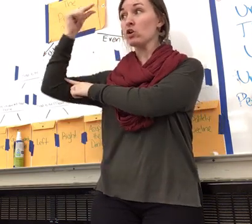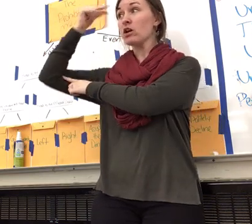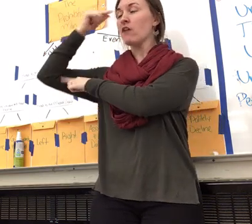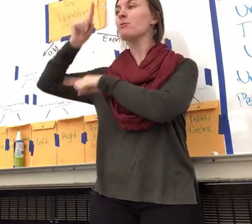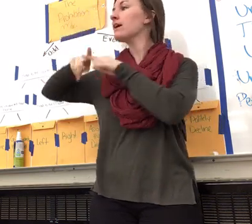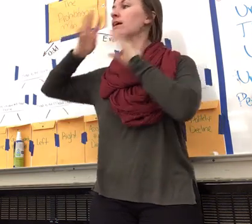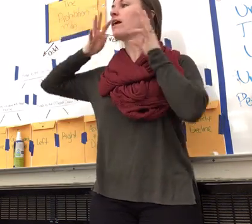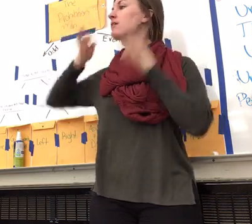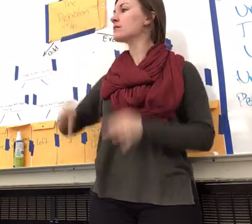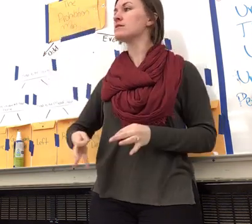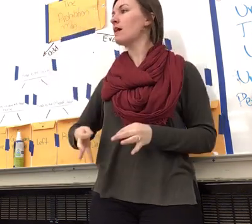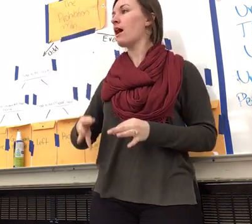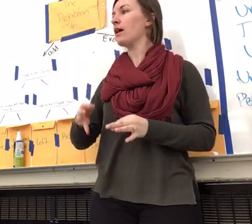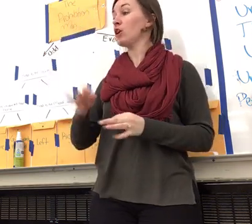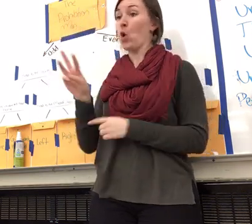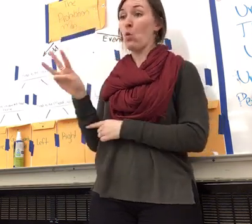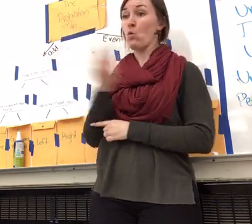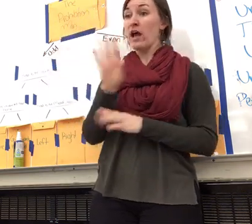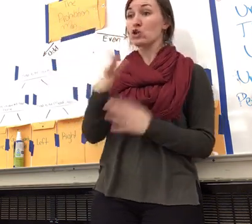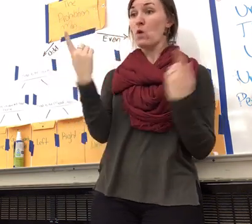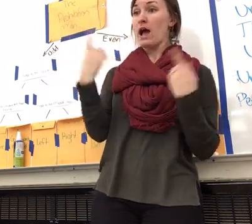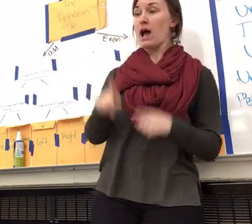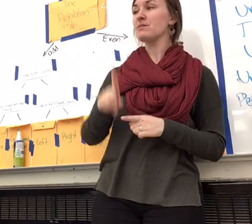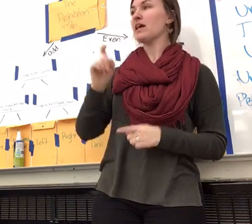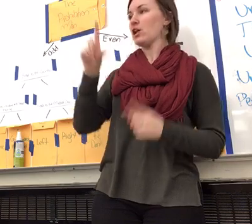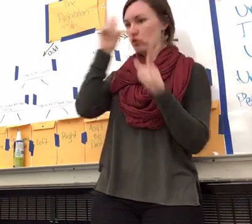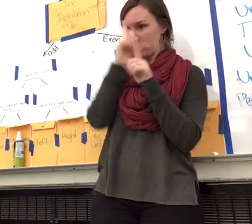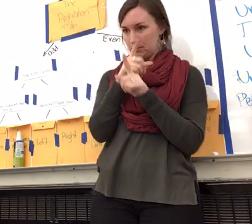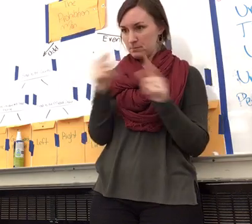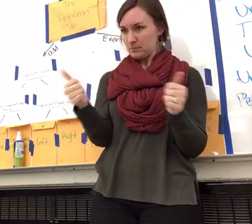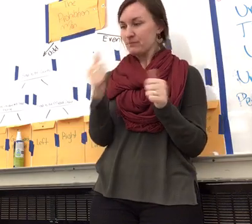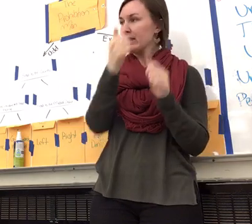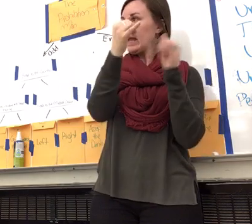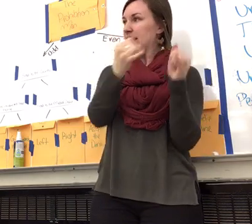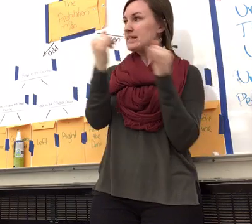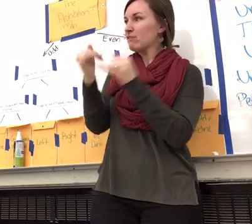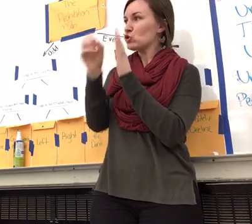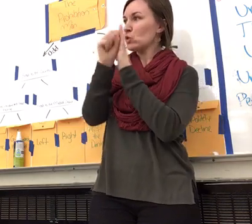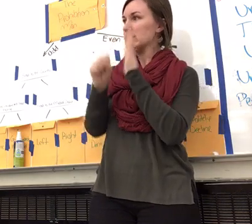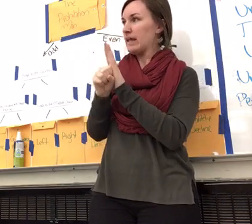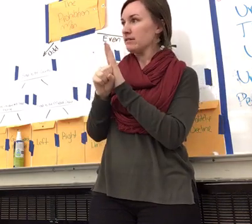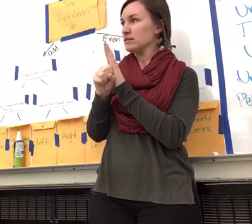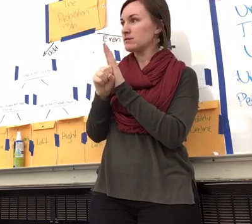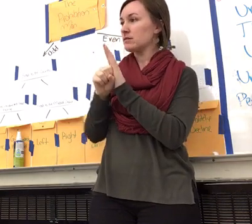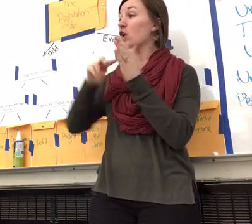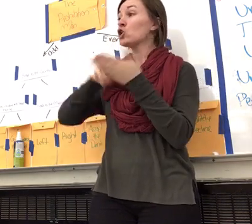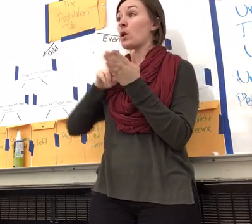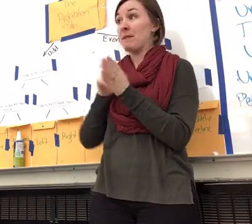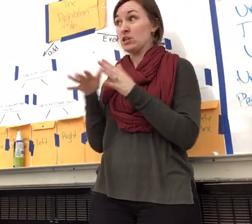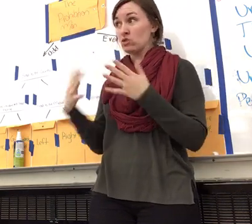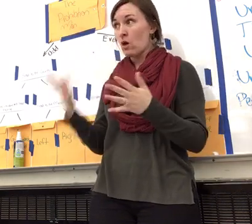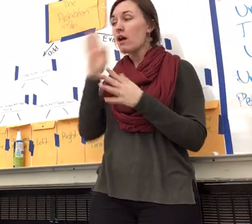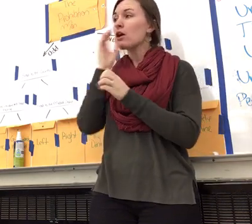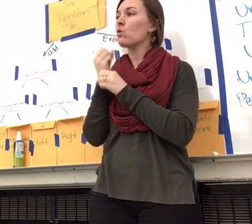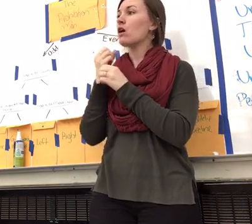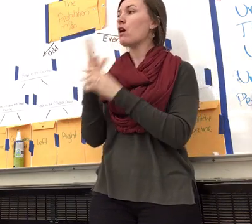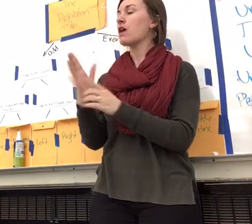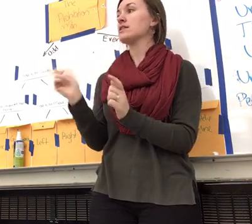going to be in the West. It has to be up to the individual states. So basically what this does is this is going to be a massive satisfaction for the